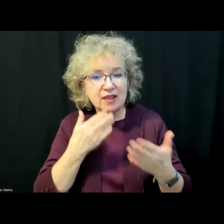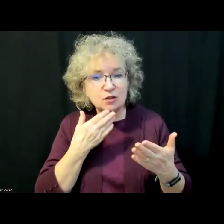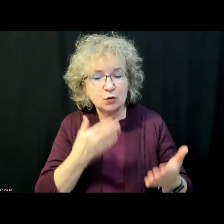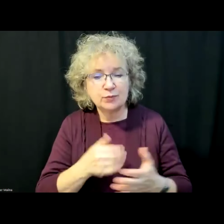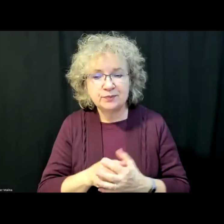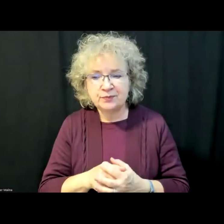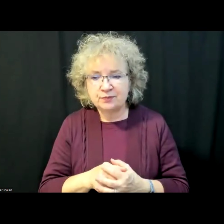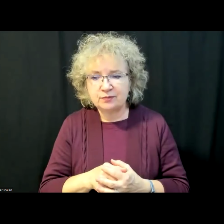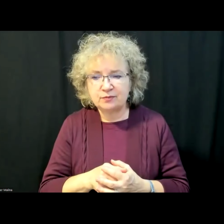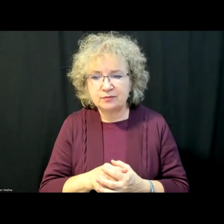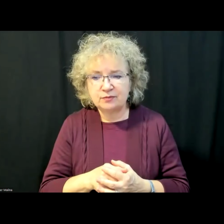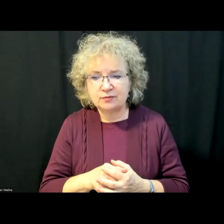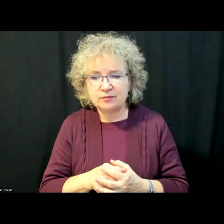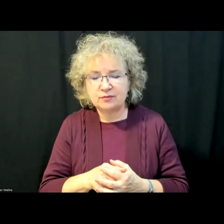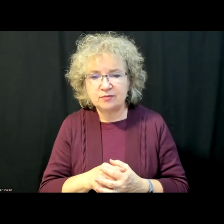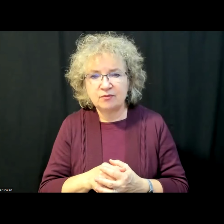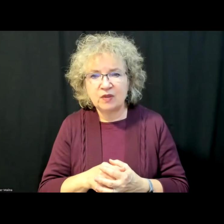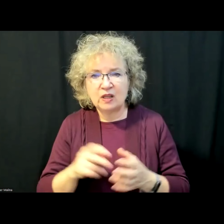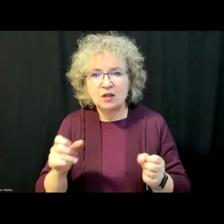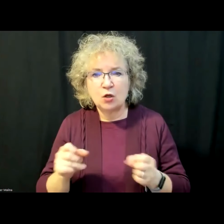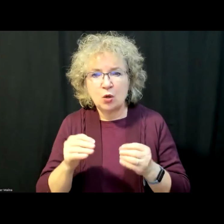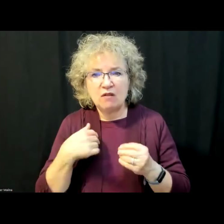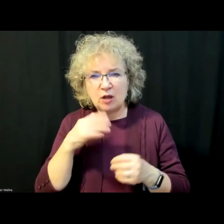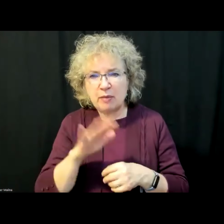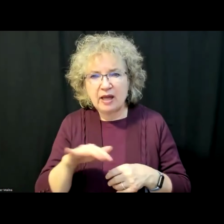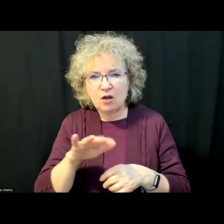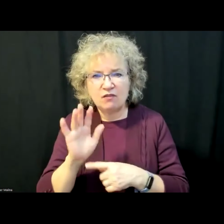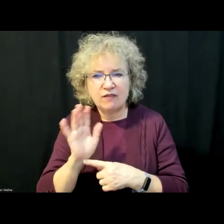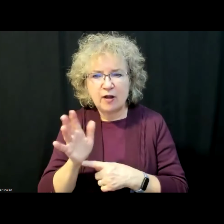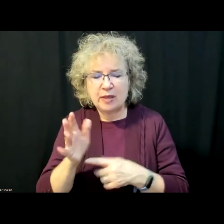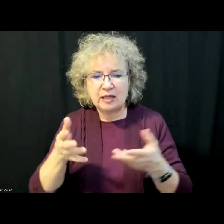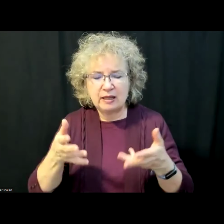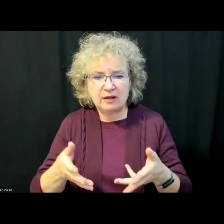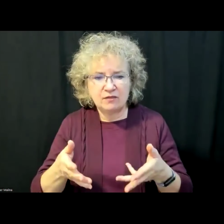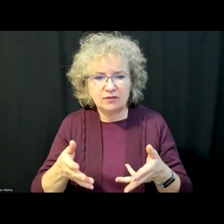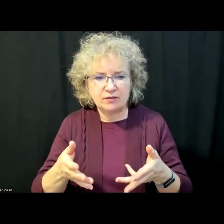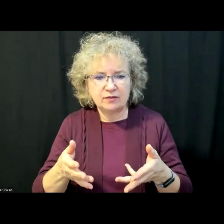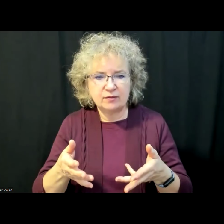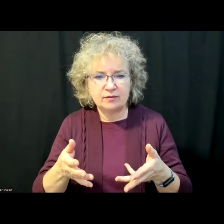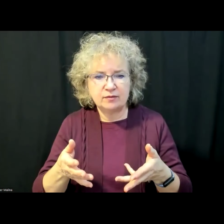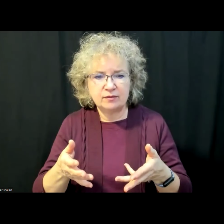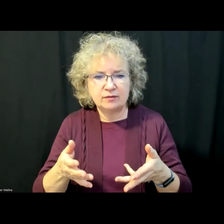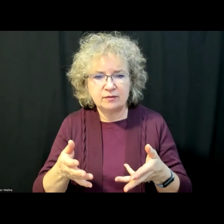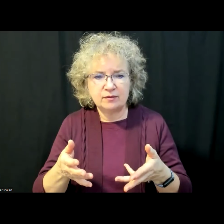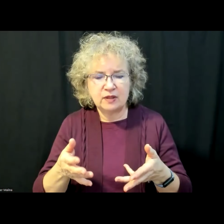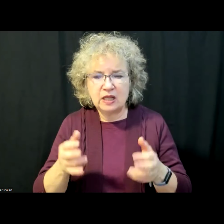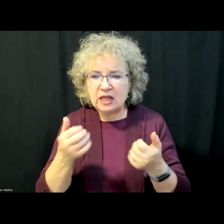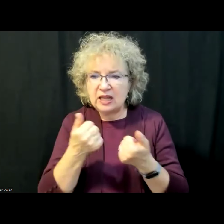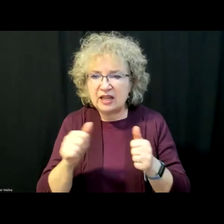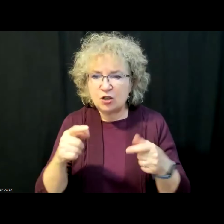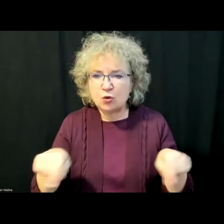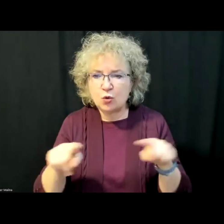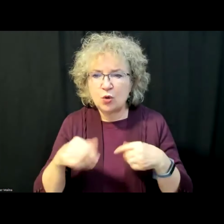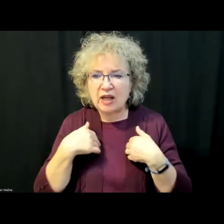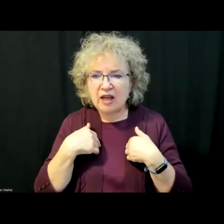um so we've got about five minutes left um does anybody have